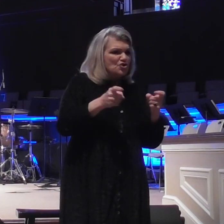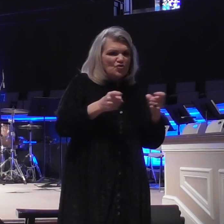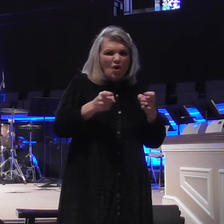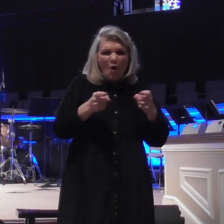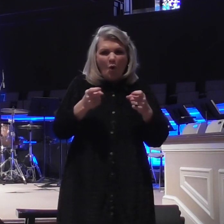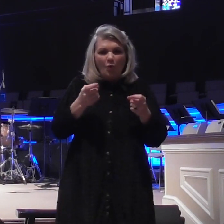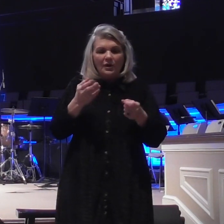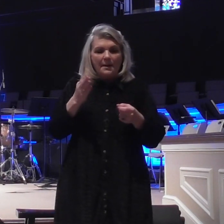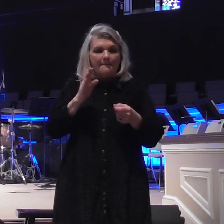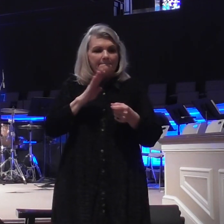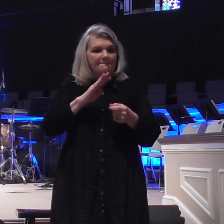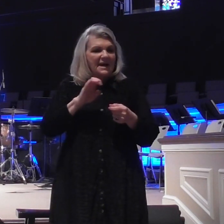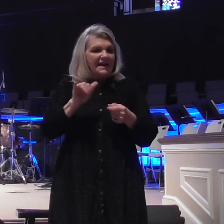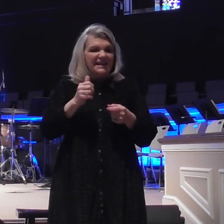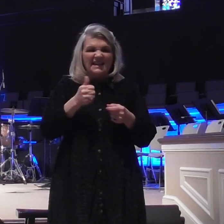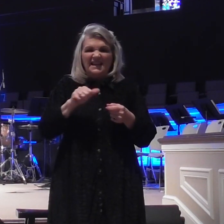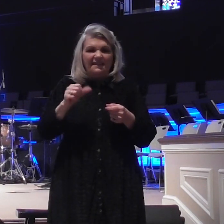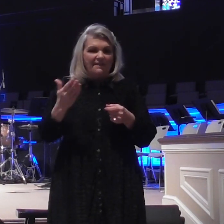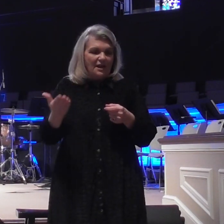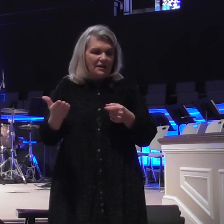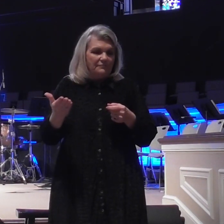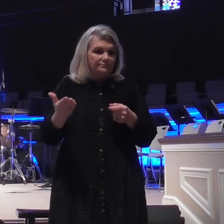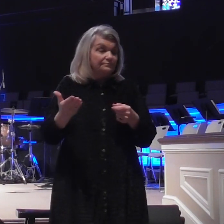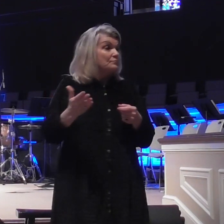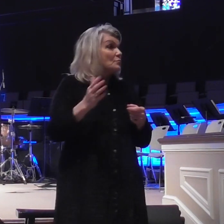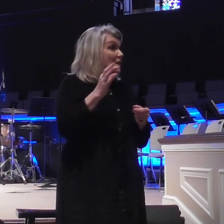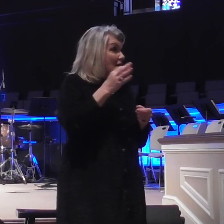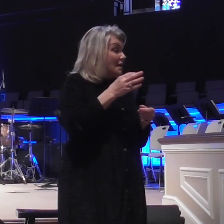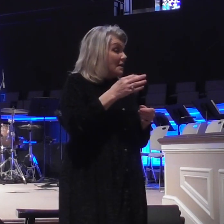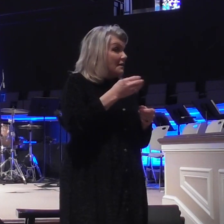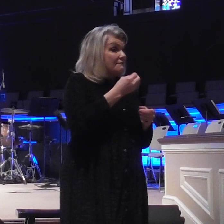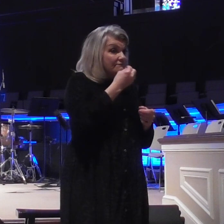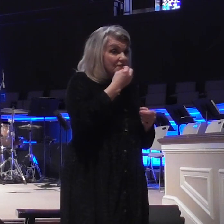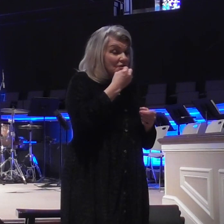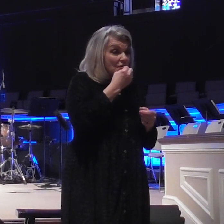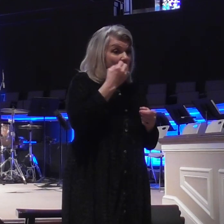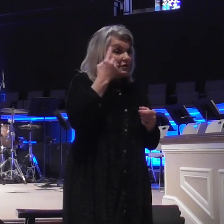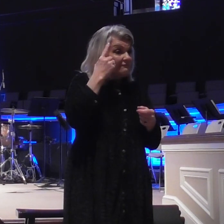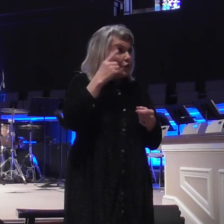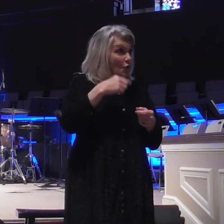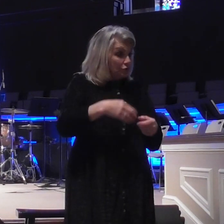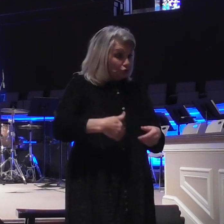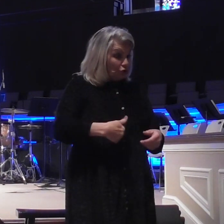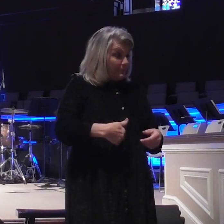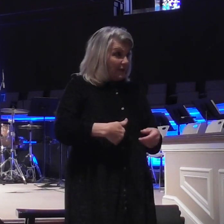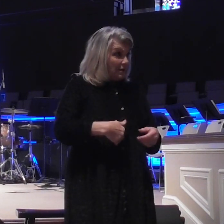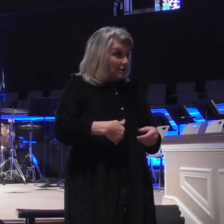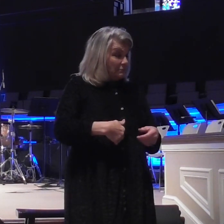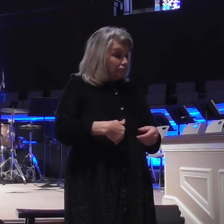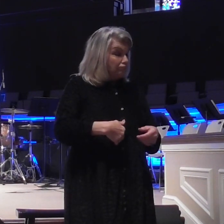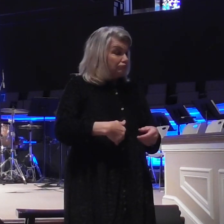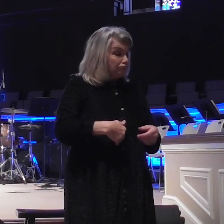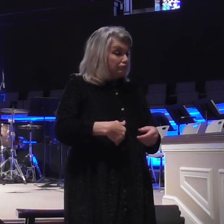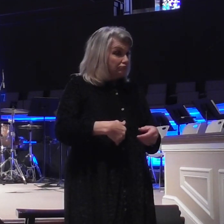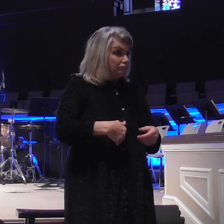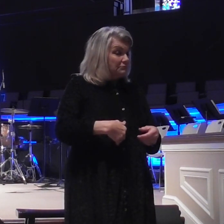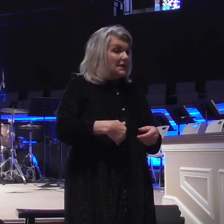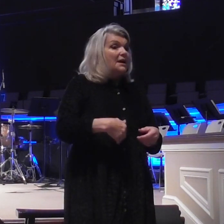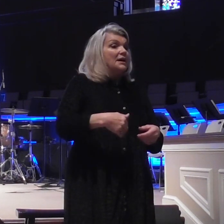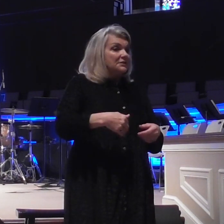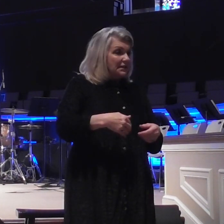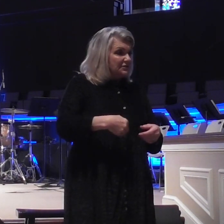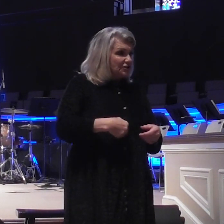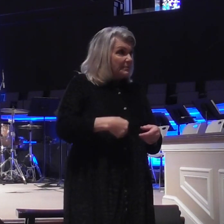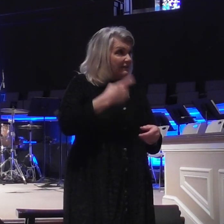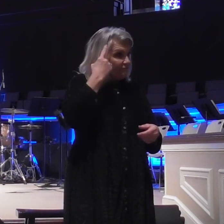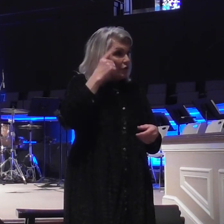Food is for the stomach, and stomach is for food. That's another slogan. But God will do away with the both of them. That's part of the slogan